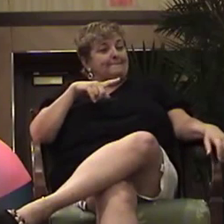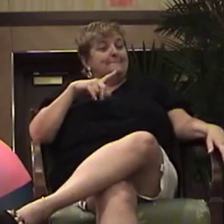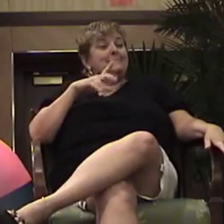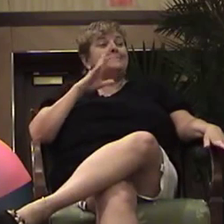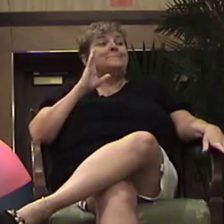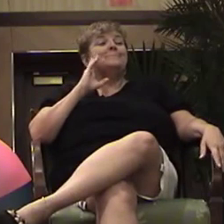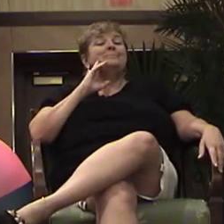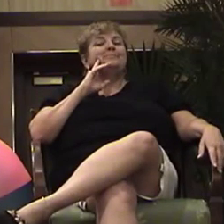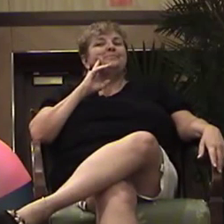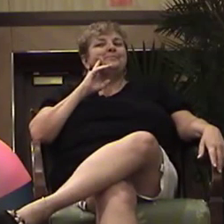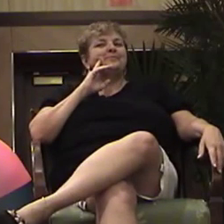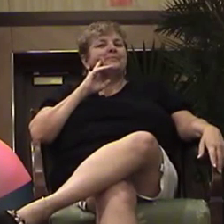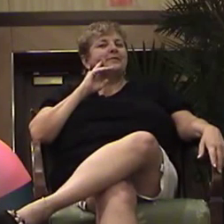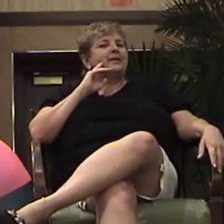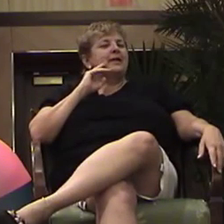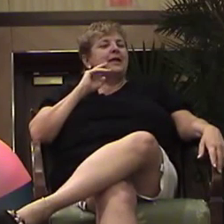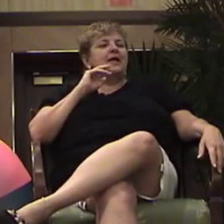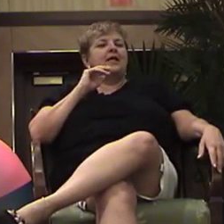They didn't care for me.